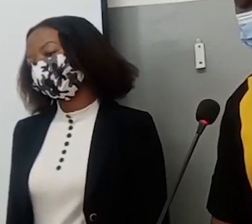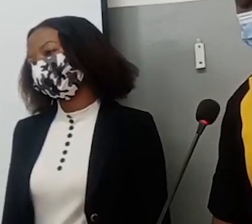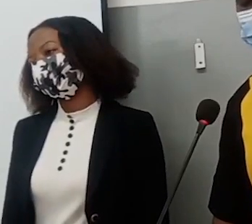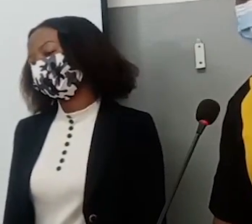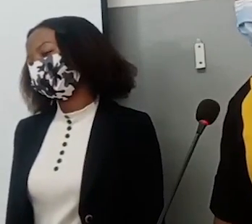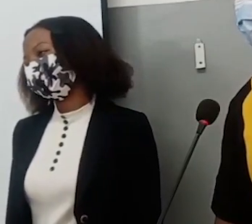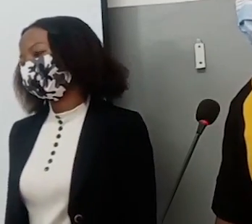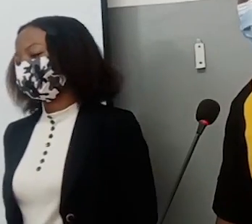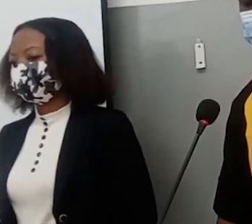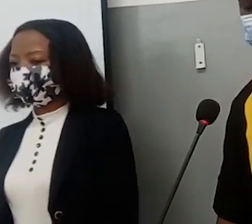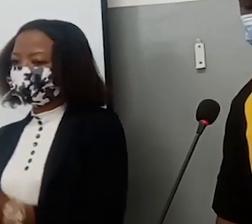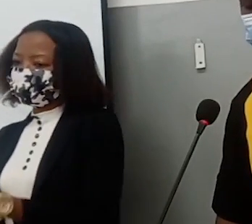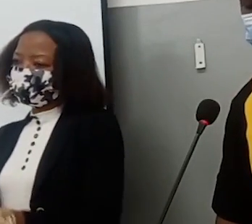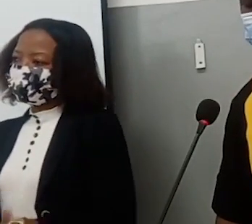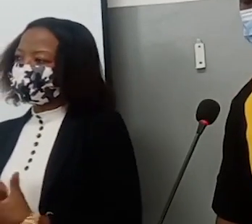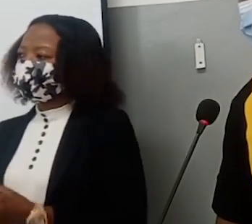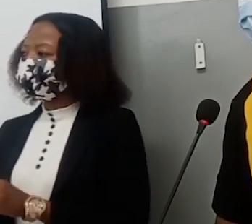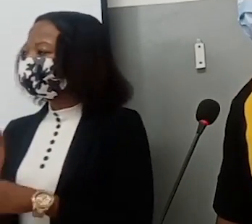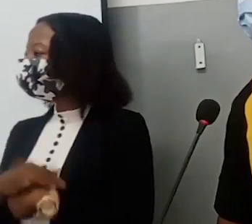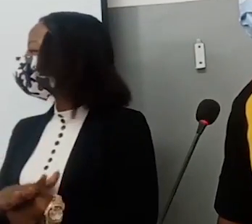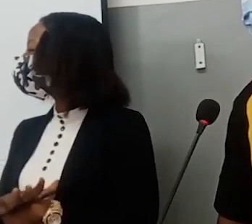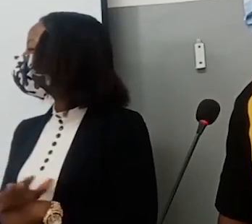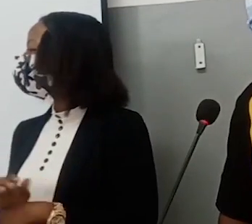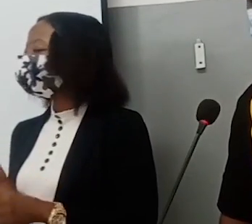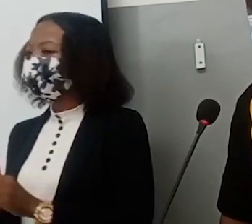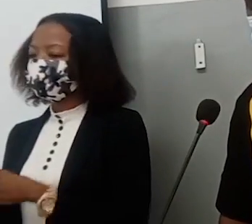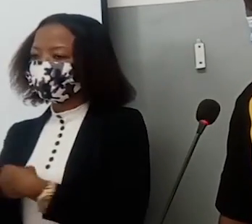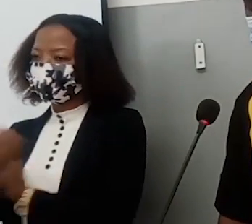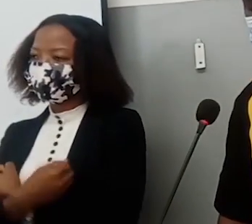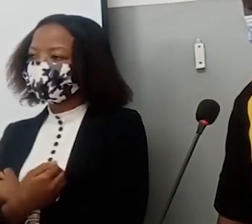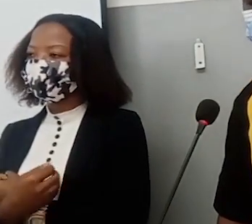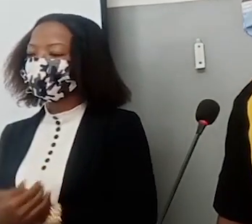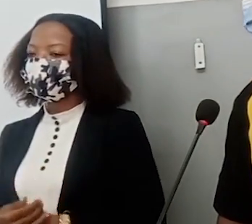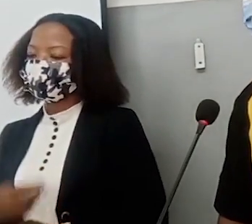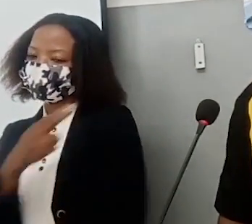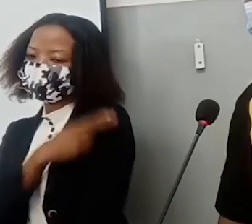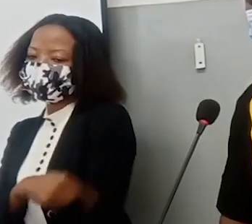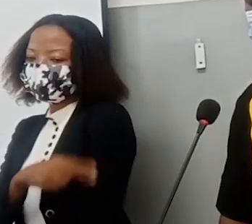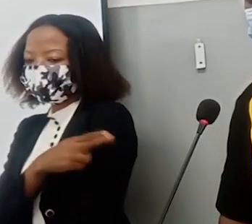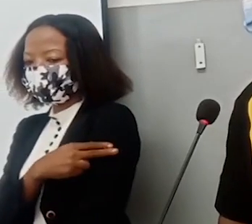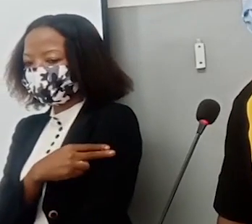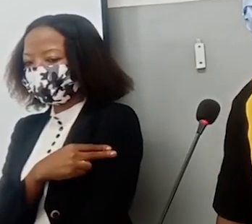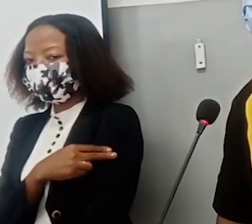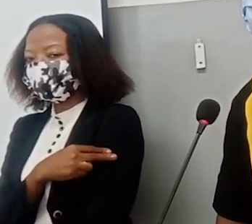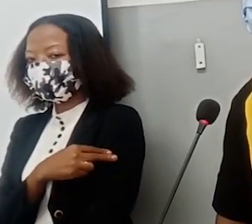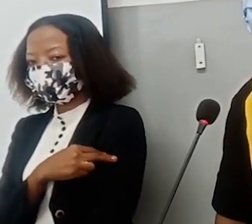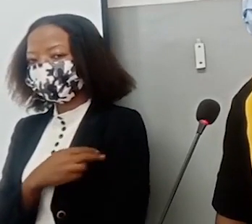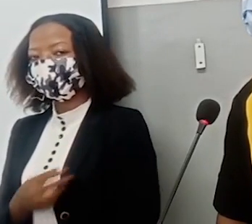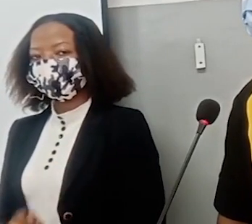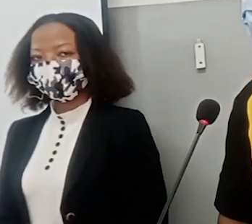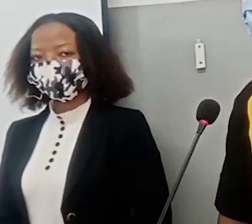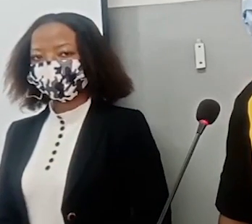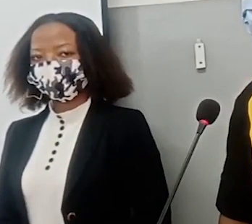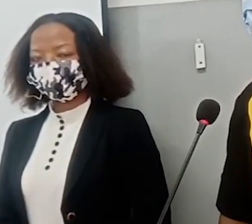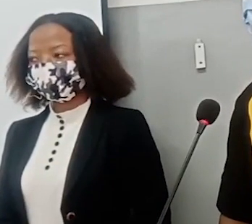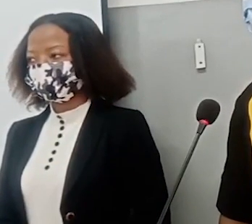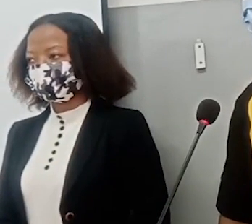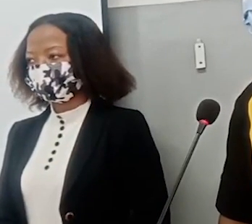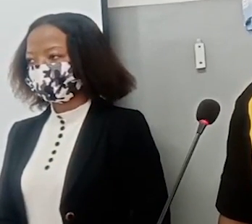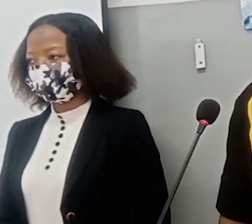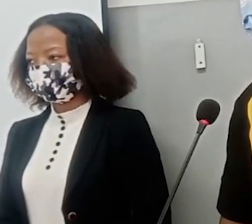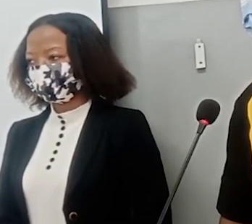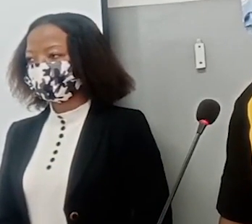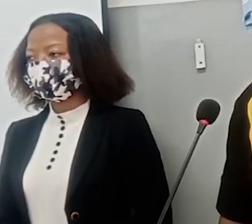the Risk Communication Lead NACOVAC and Health Education Manager, Ministry of Health and Sanitation. With him, we have